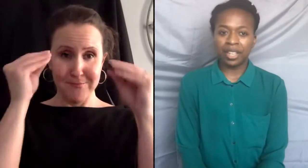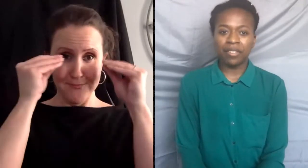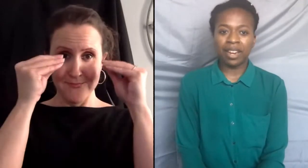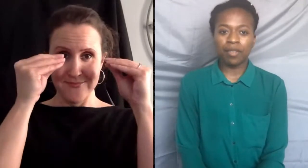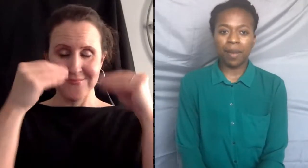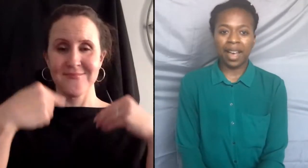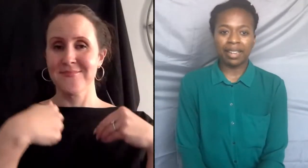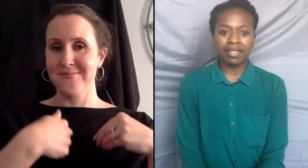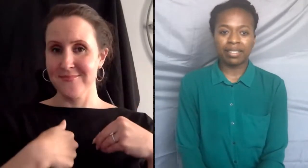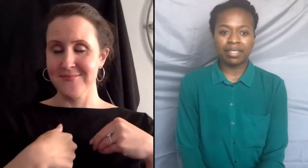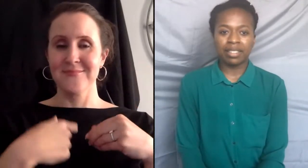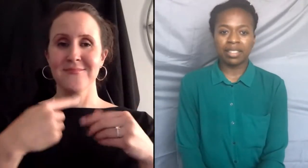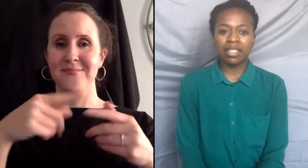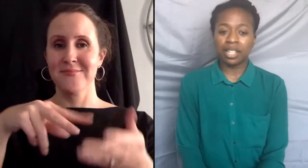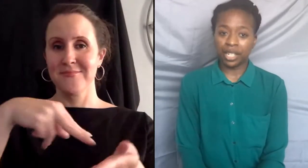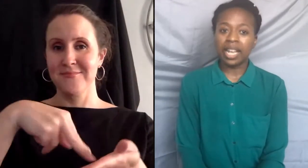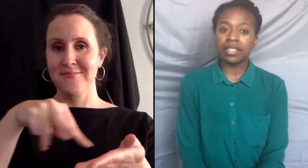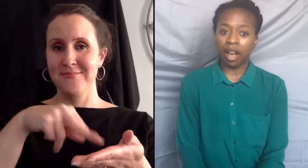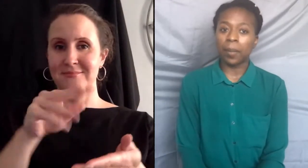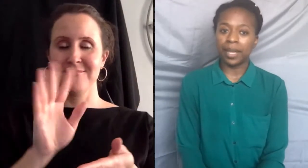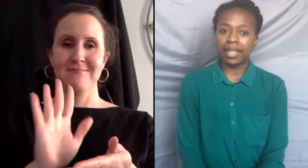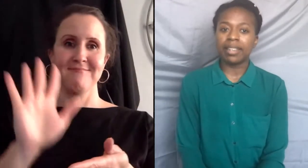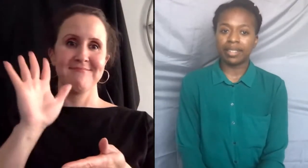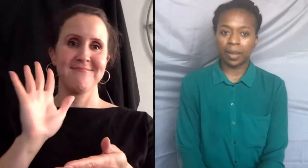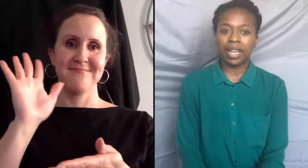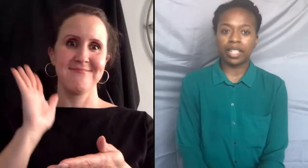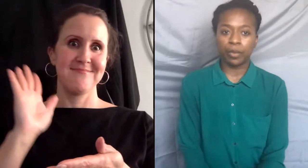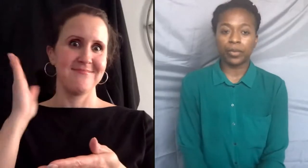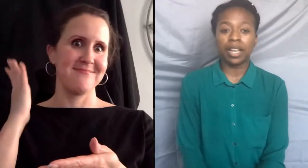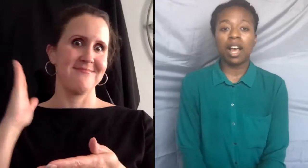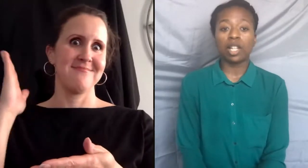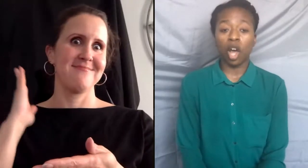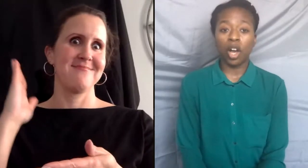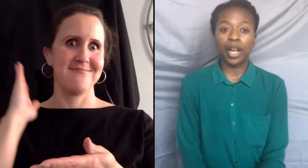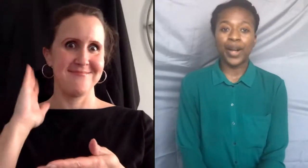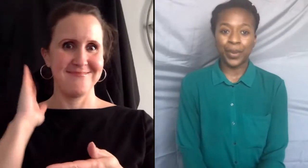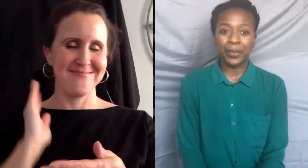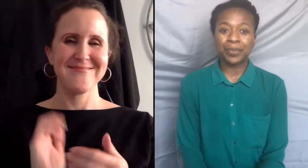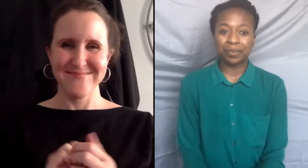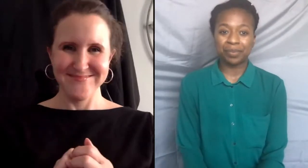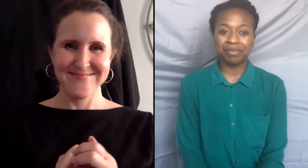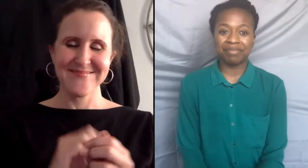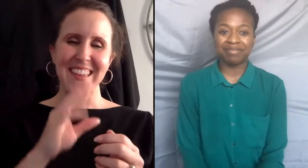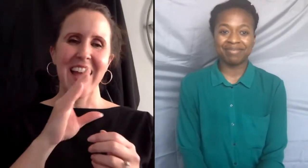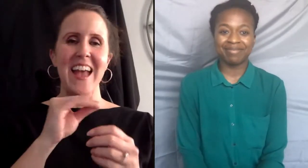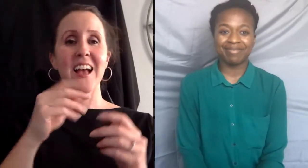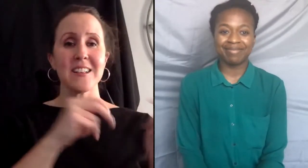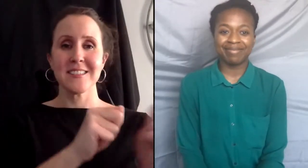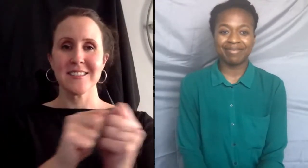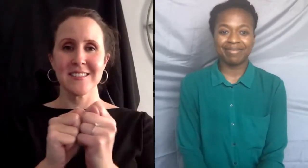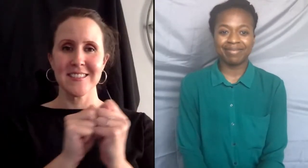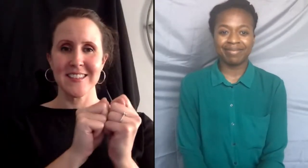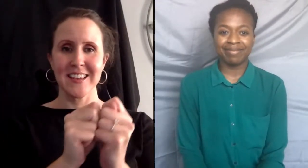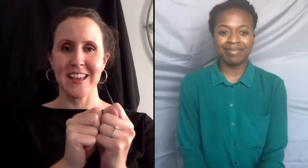She's a good friend of mine, and she has taught me some dance moves long ago.